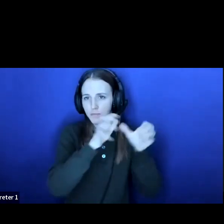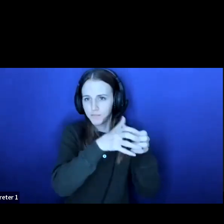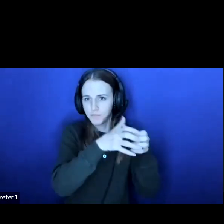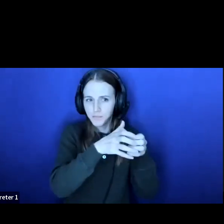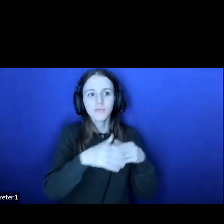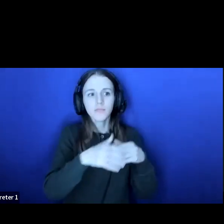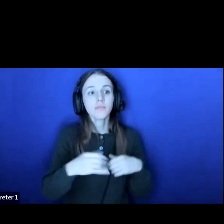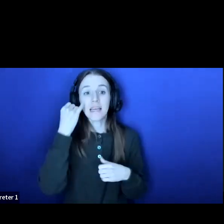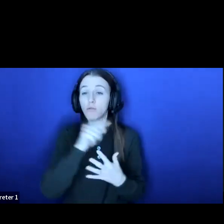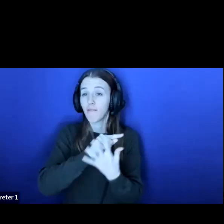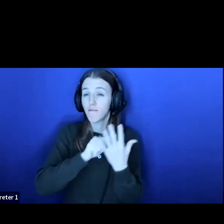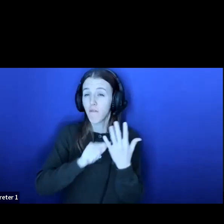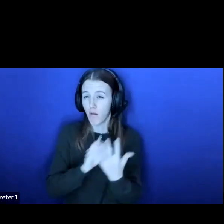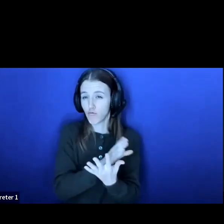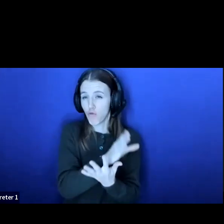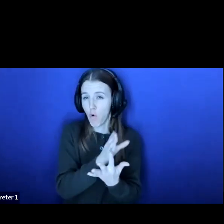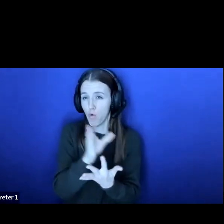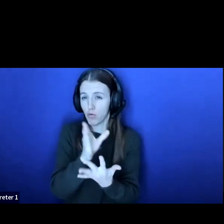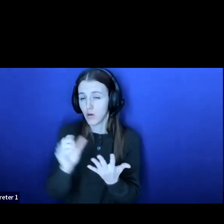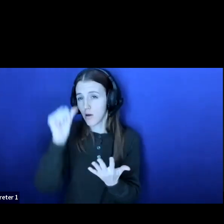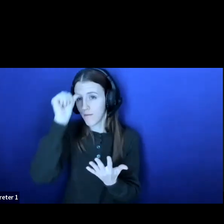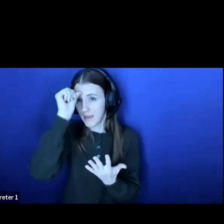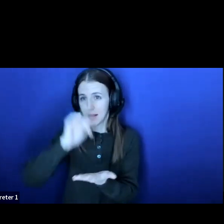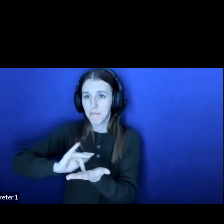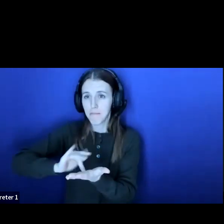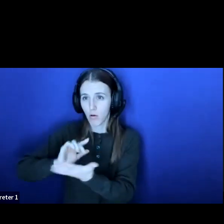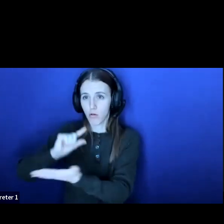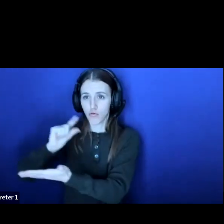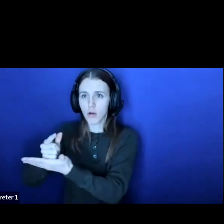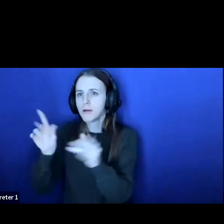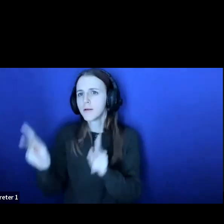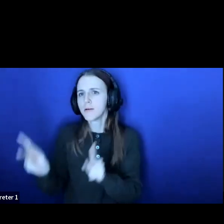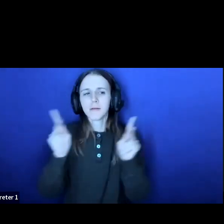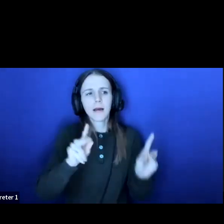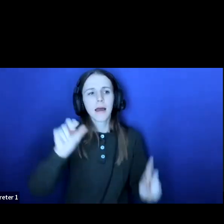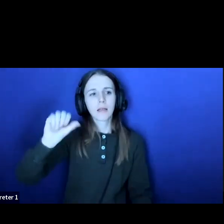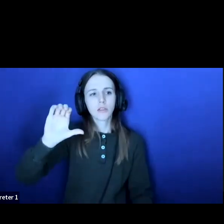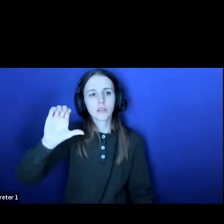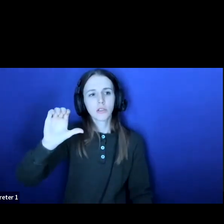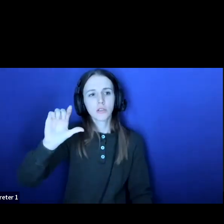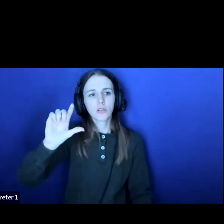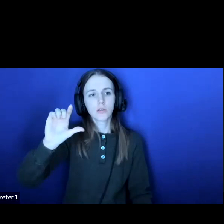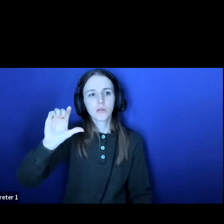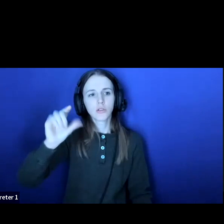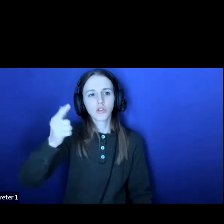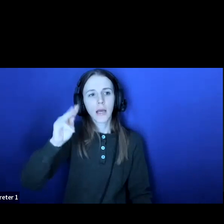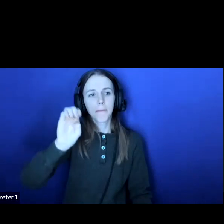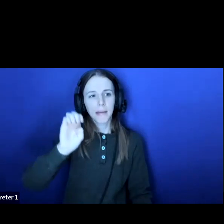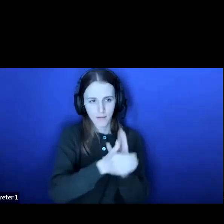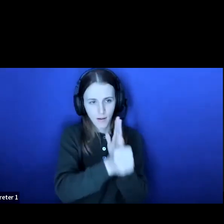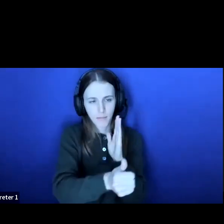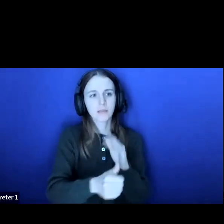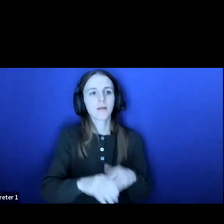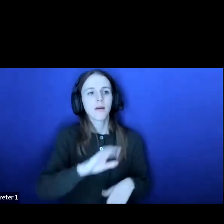medical graduate, they are in sync with the 6 ACGME competencies, as well as 7 CANMATS role.